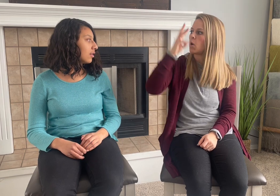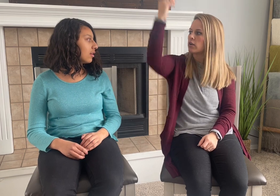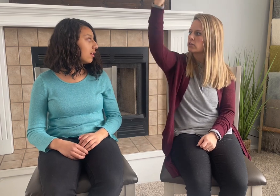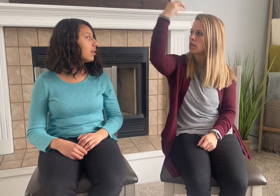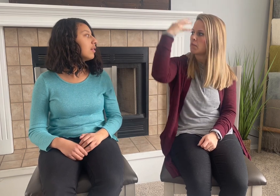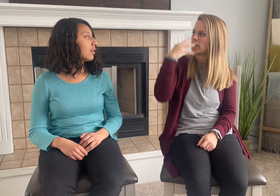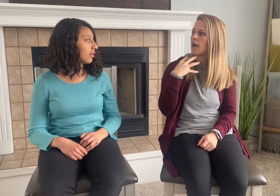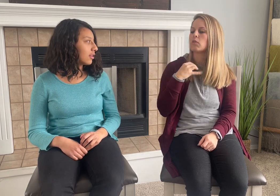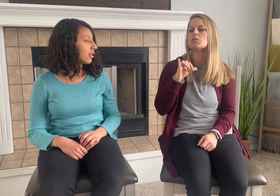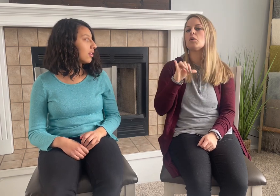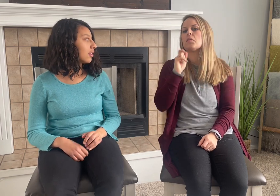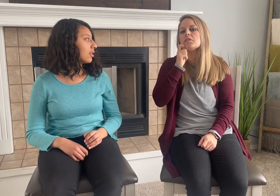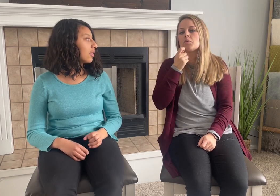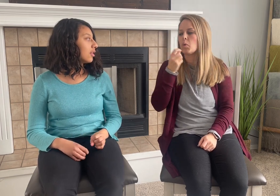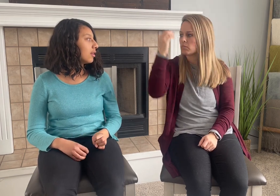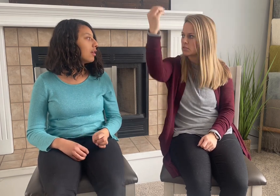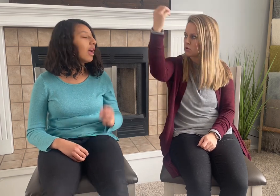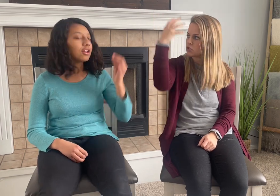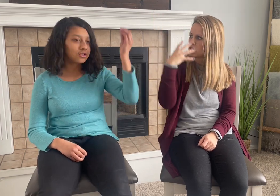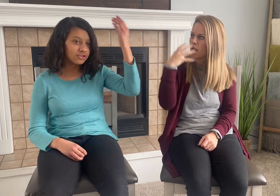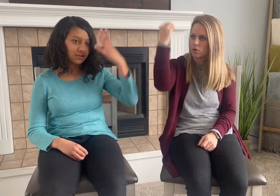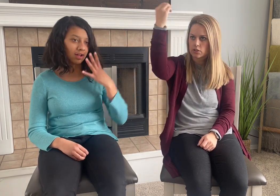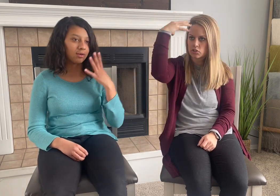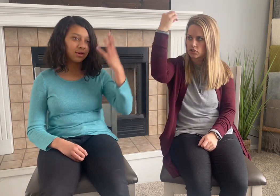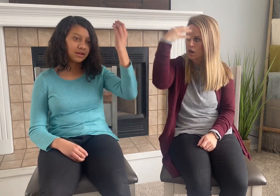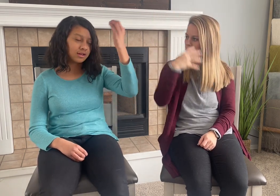the water's coming down. was like, oh, that's cool. So shower, shower.